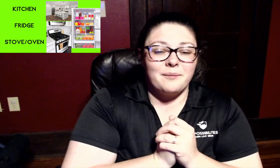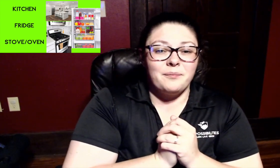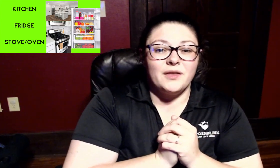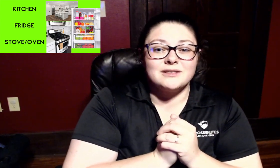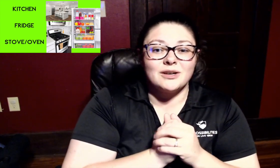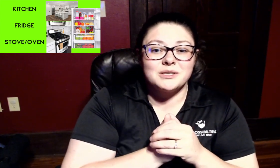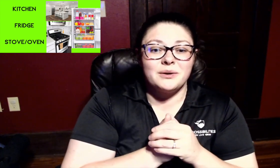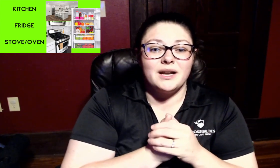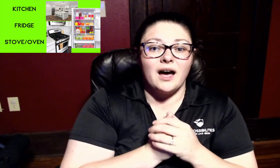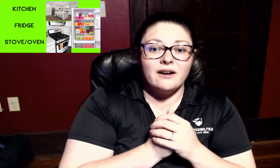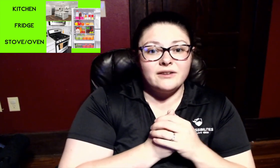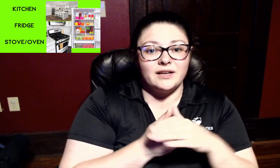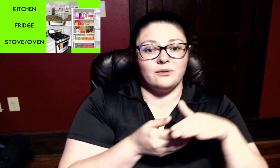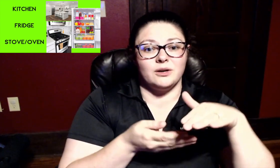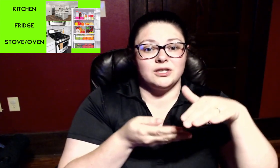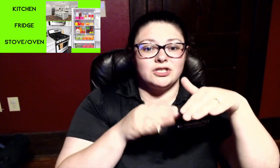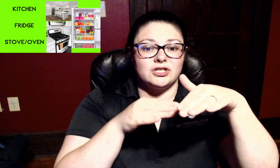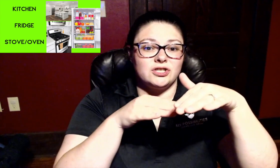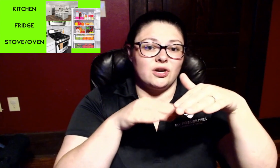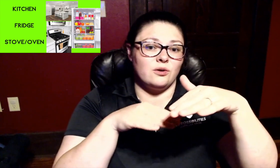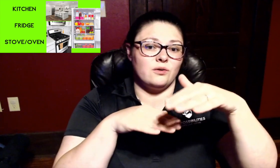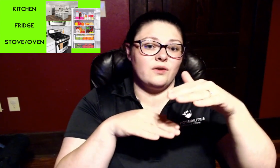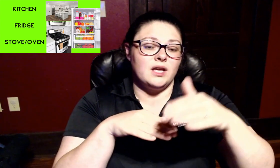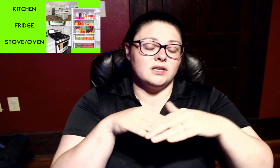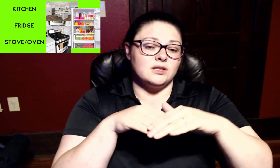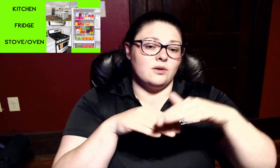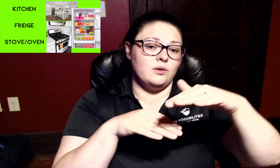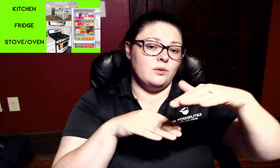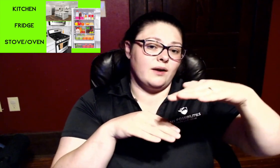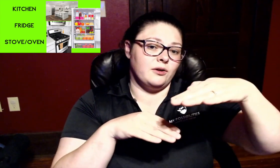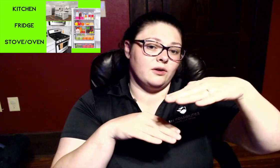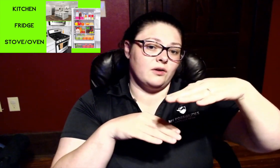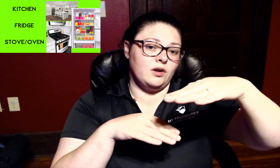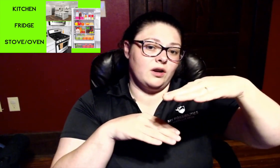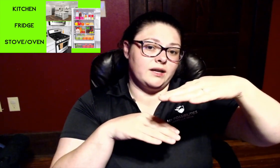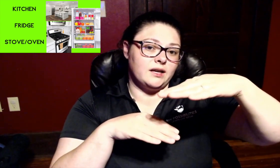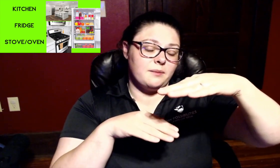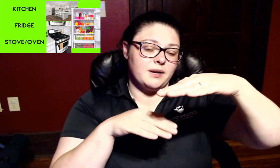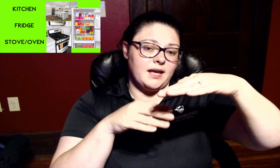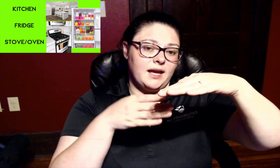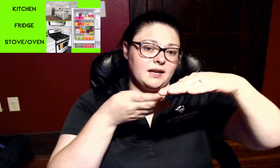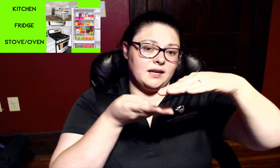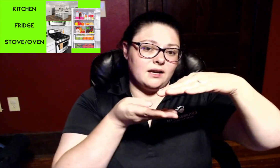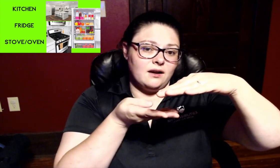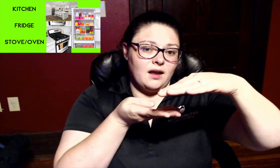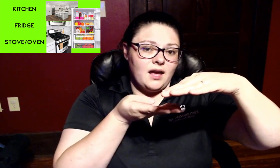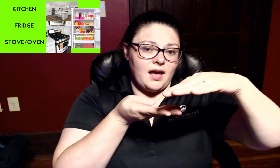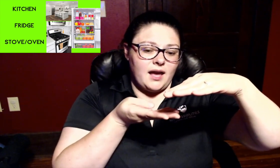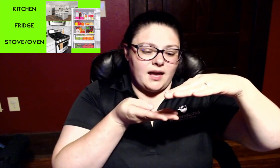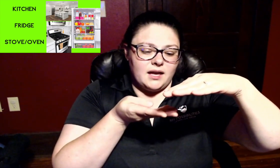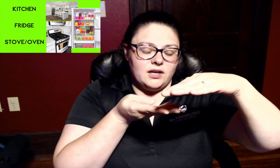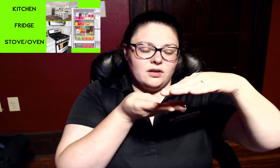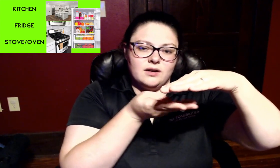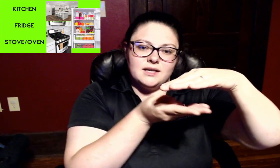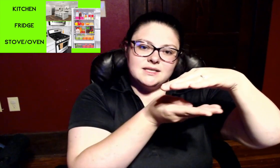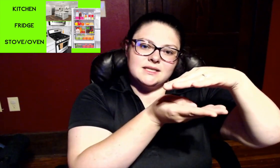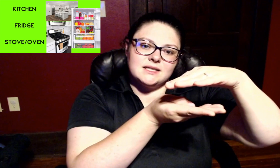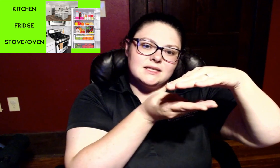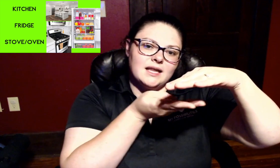There's also an oven or a stove. So you have your non-dominant hand here and you're going to